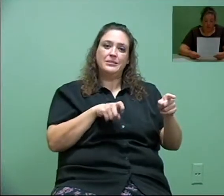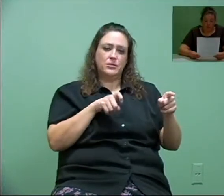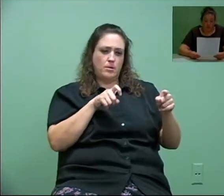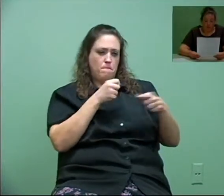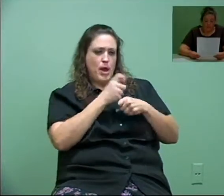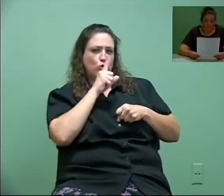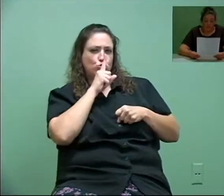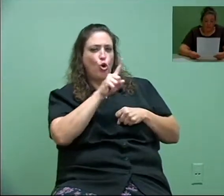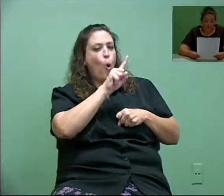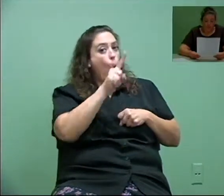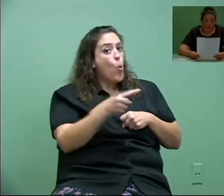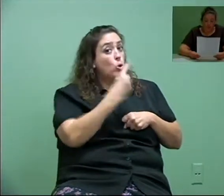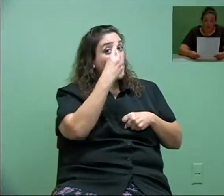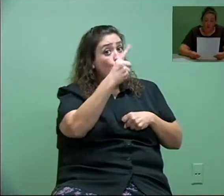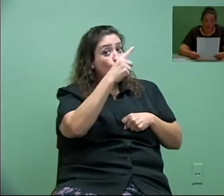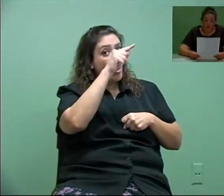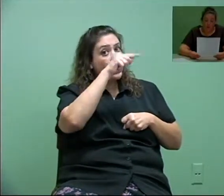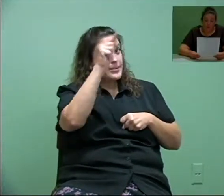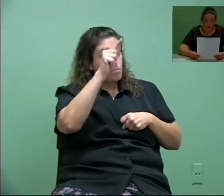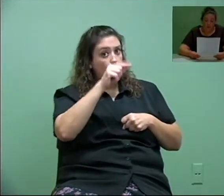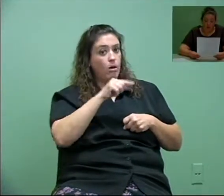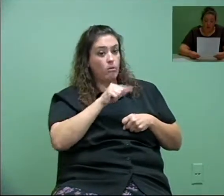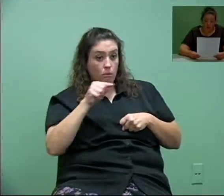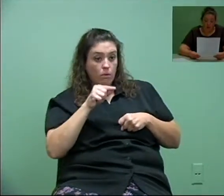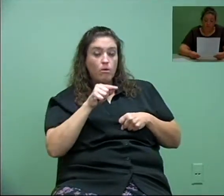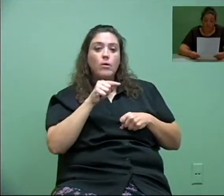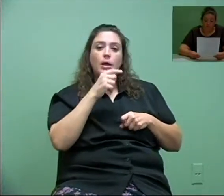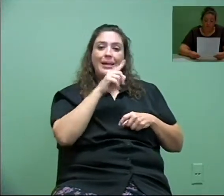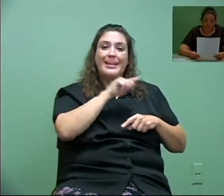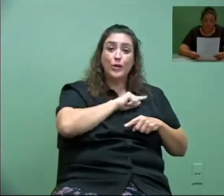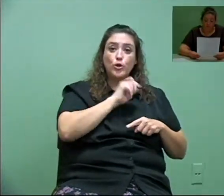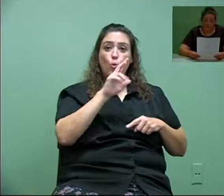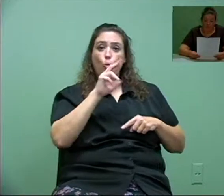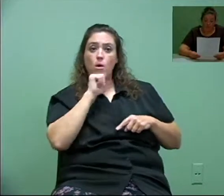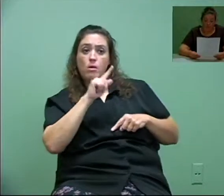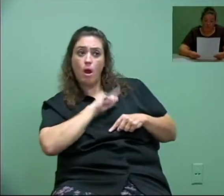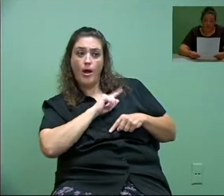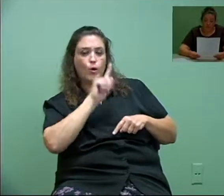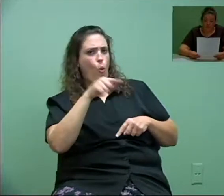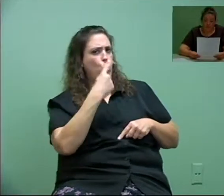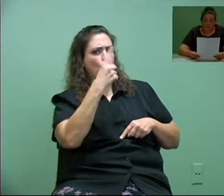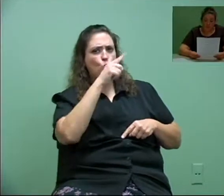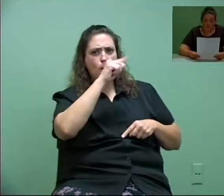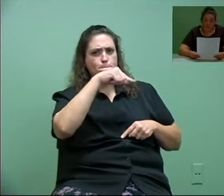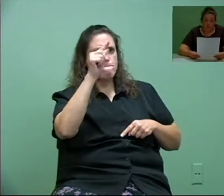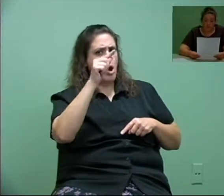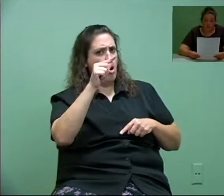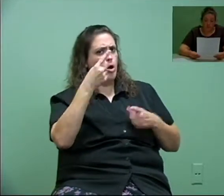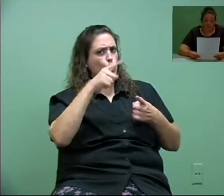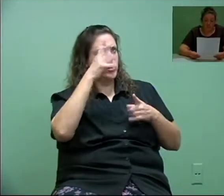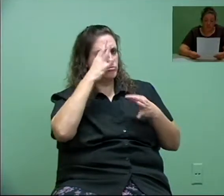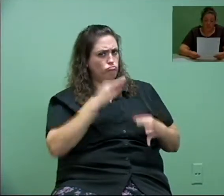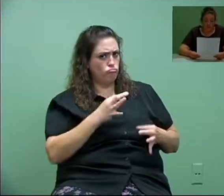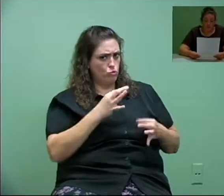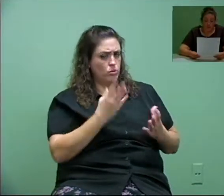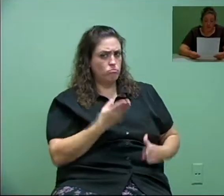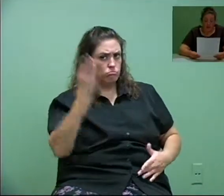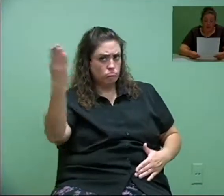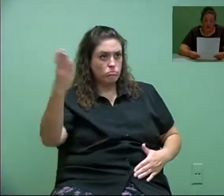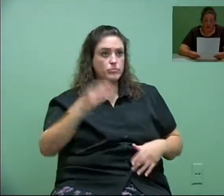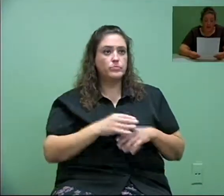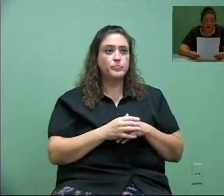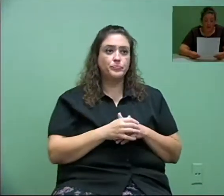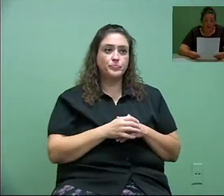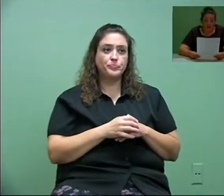for each charge. A person cannot be found guilty of a criminal offense unless the person's conduct is prohibited